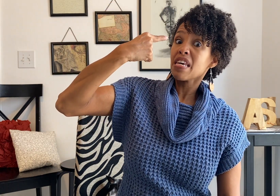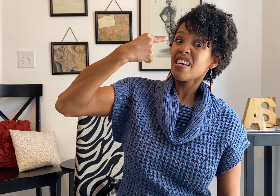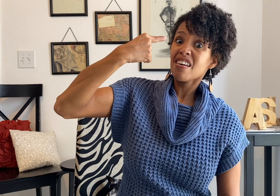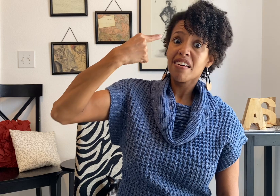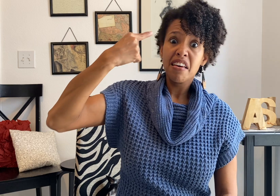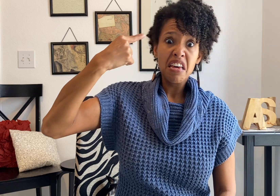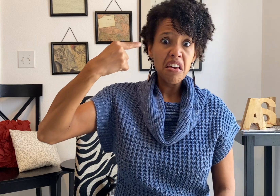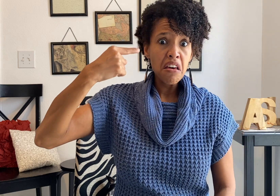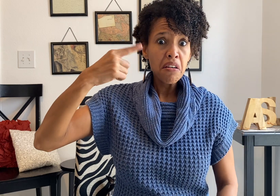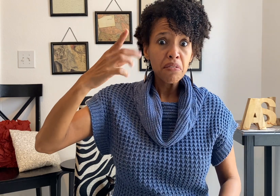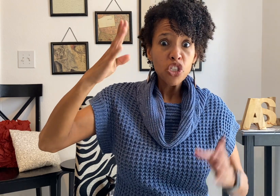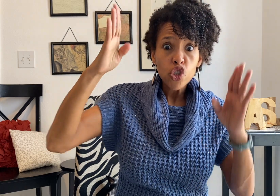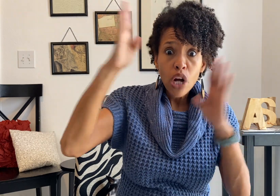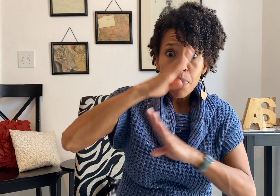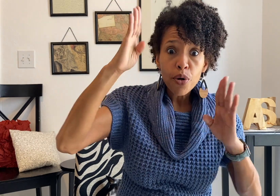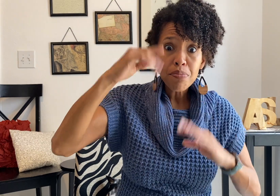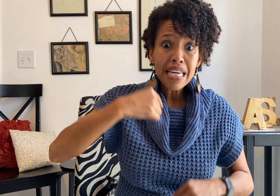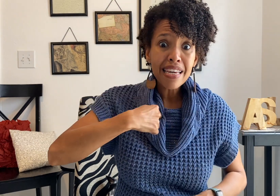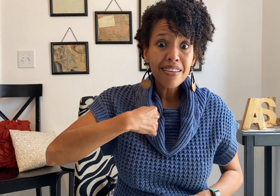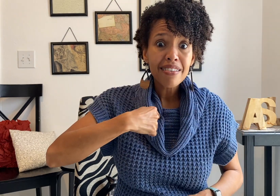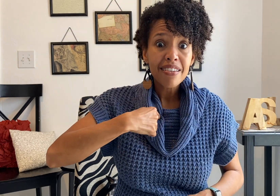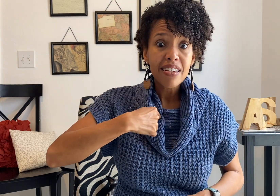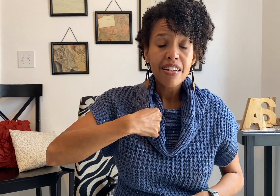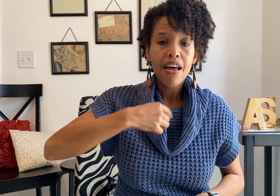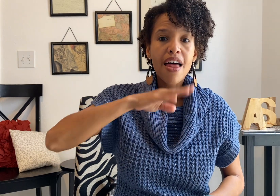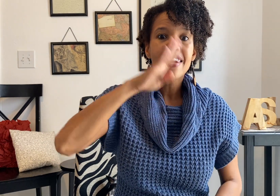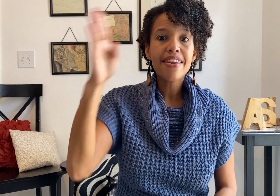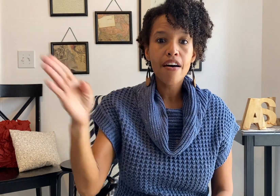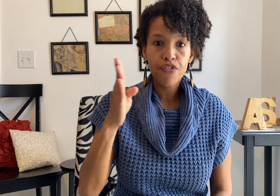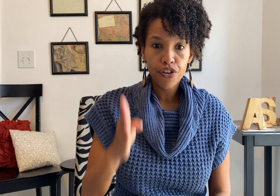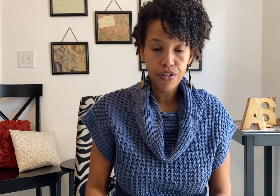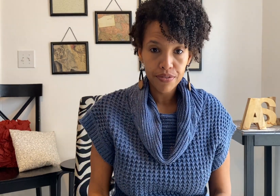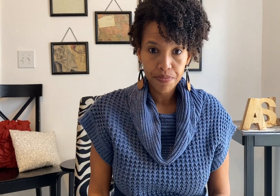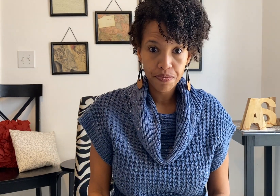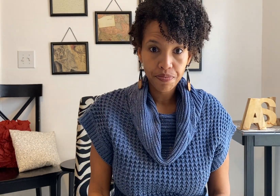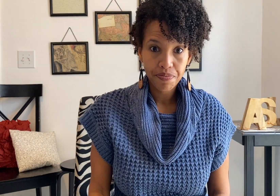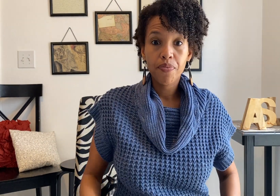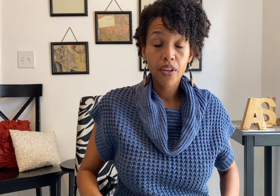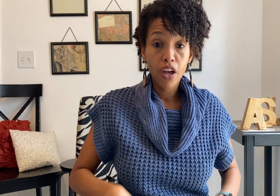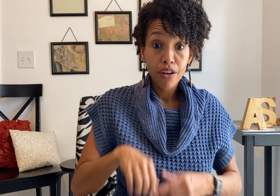me, trouble me, never.